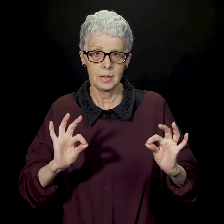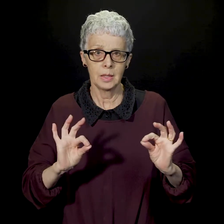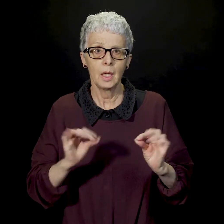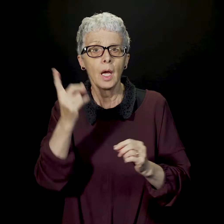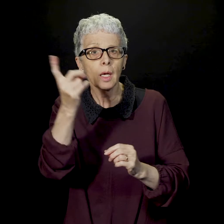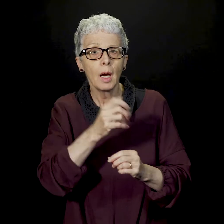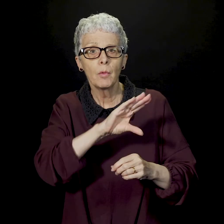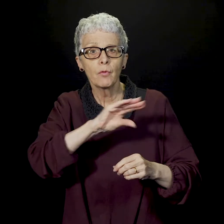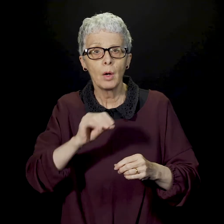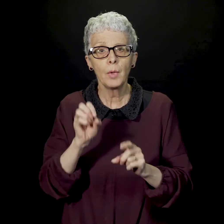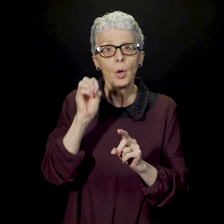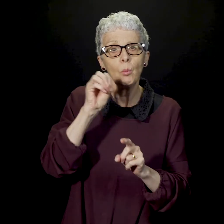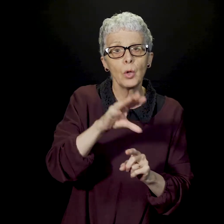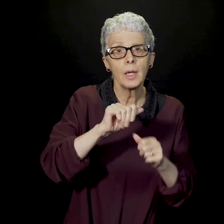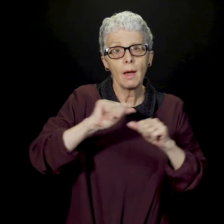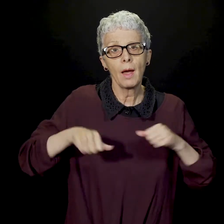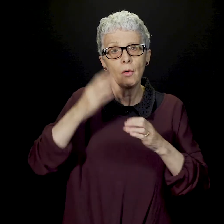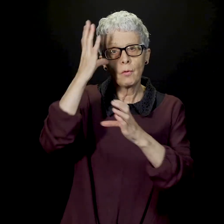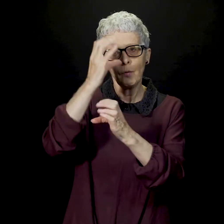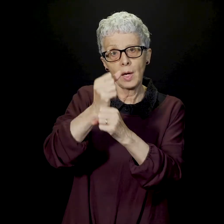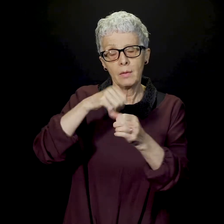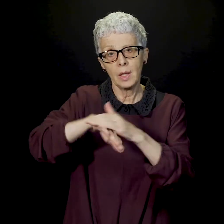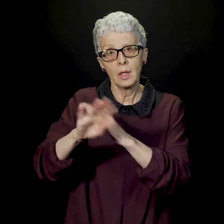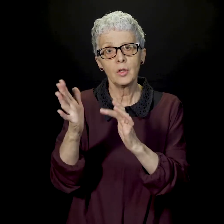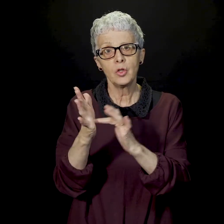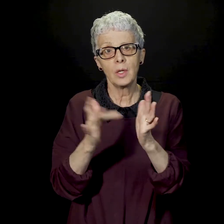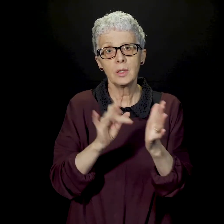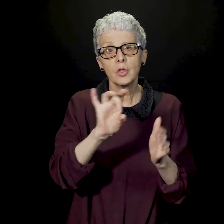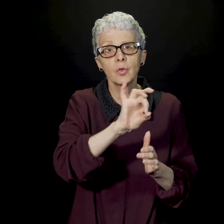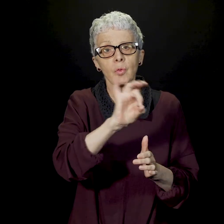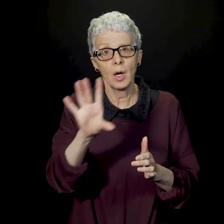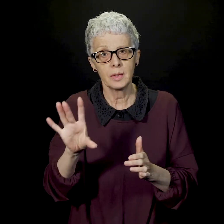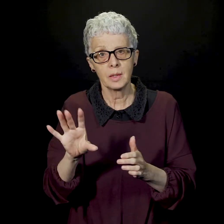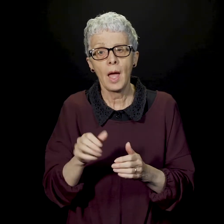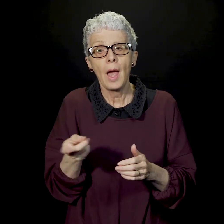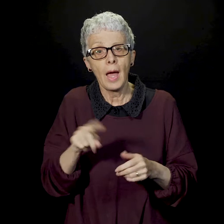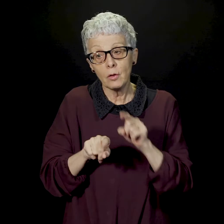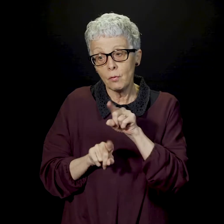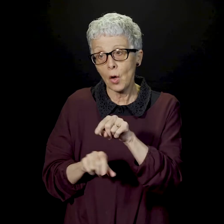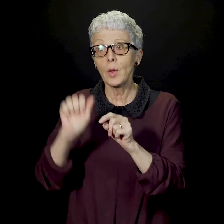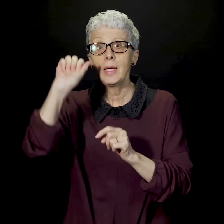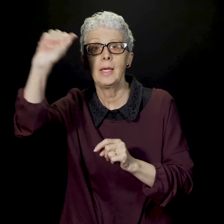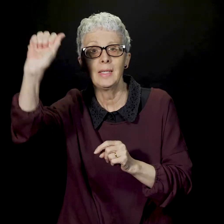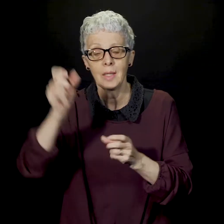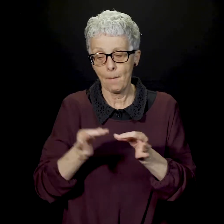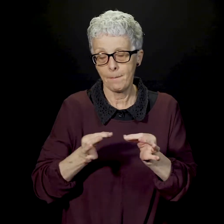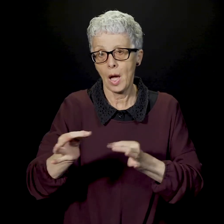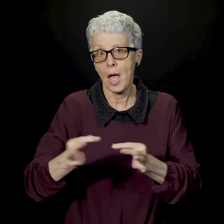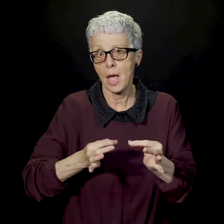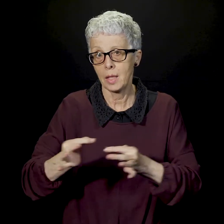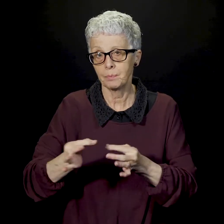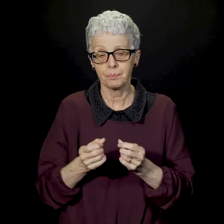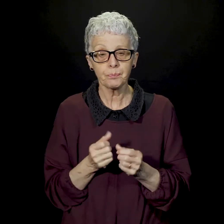come from us putting our faith in Jesus Christ and stepping into the plan that God has for our life. And so we see that demonstrated in the life of